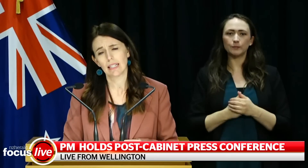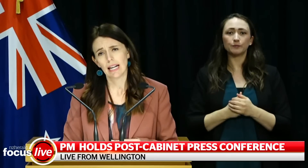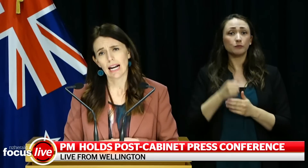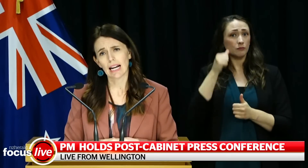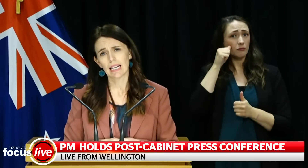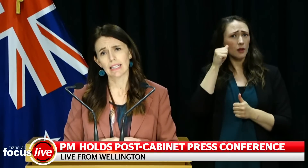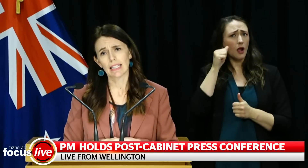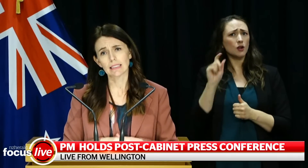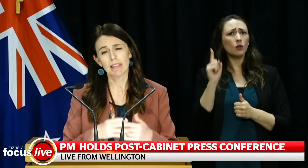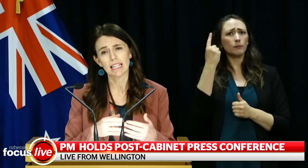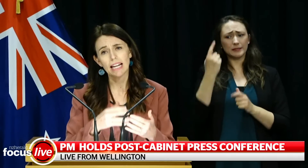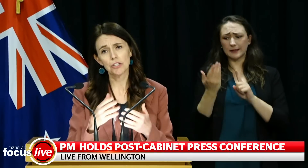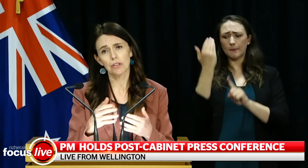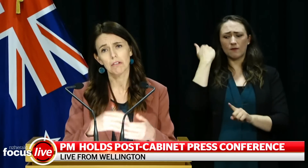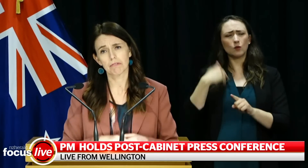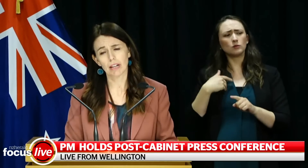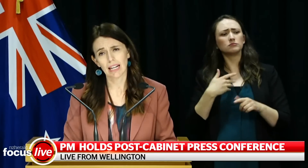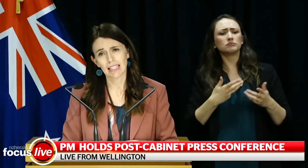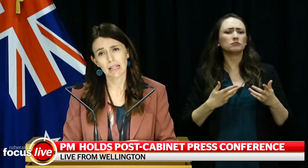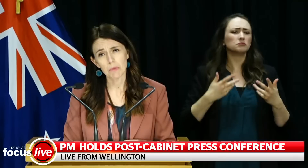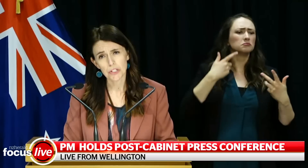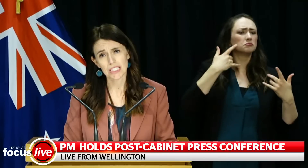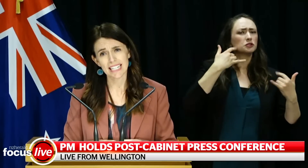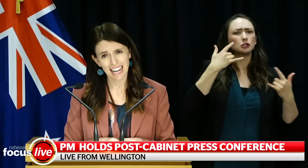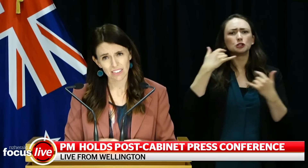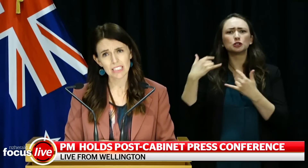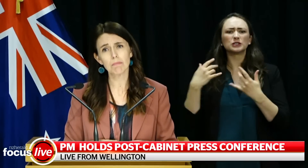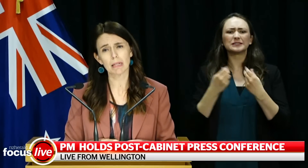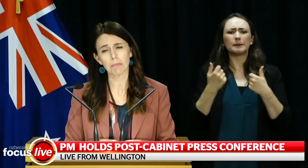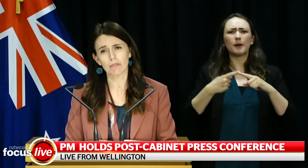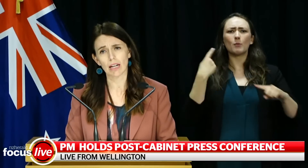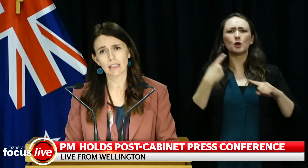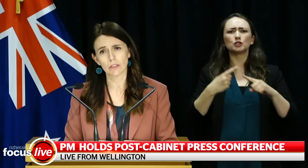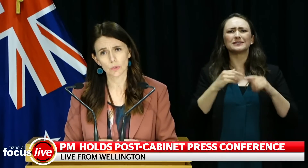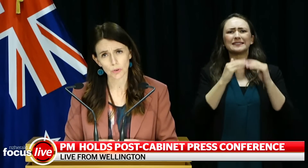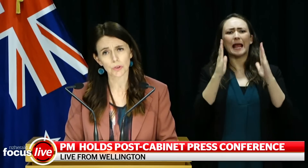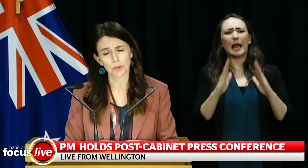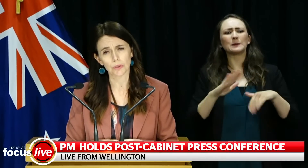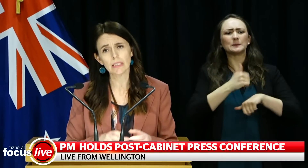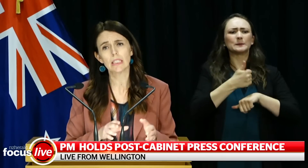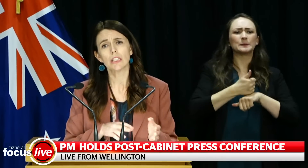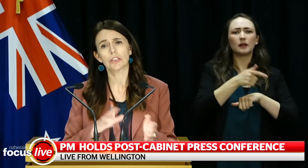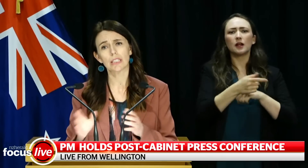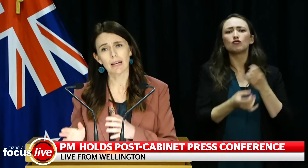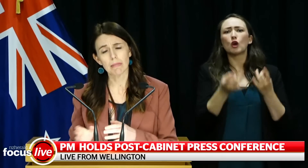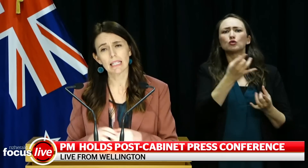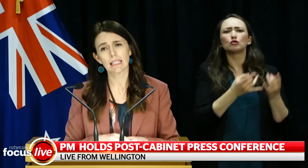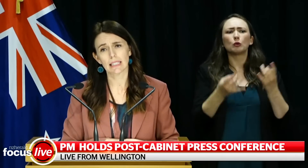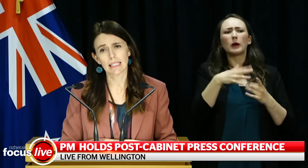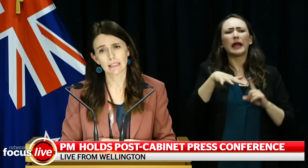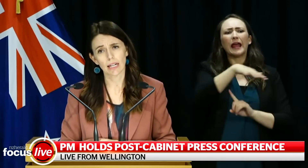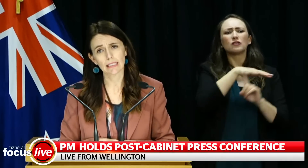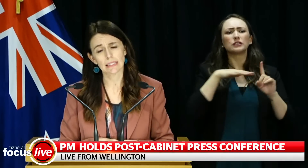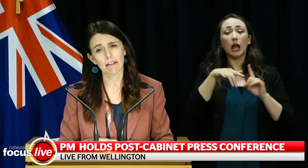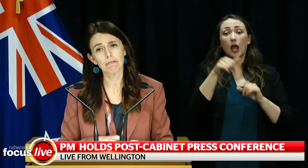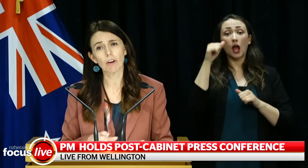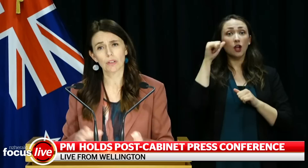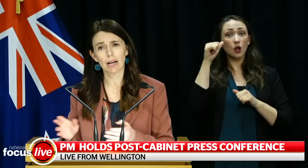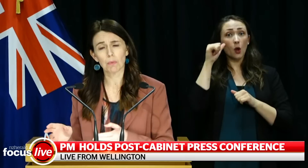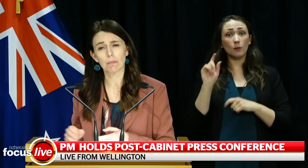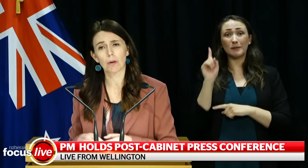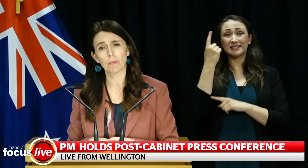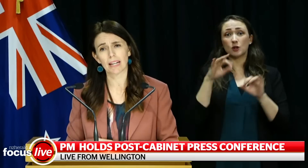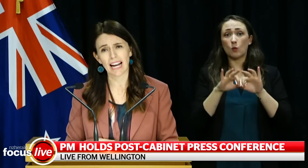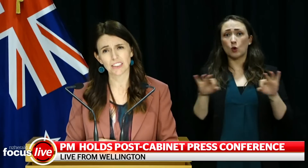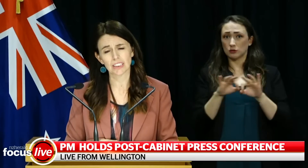around some of the nature of the emergency housing being provided in Rotorua. She immediately, as I understand, followed